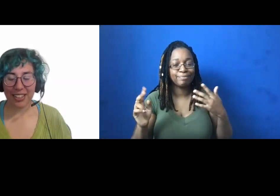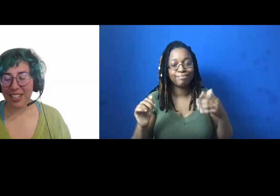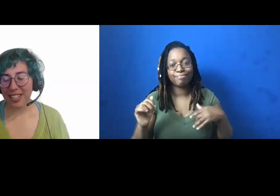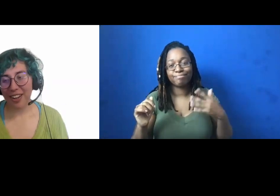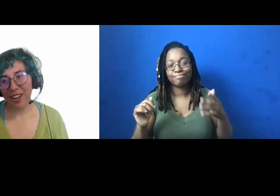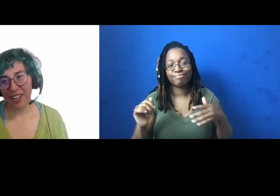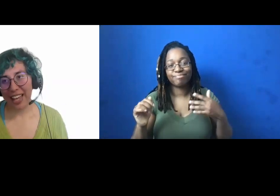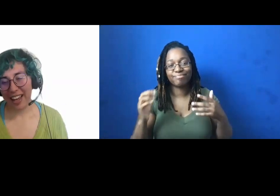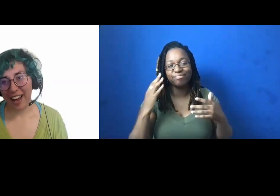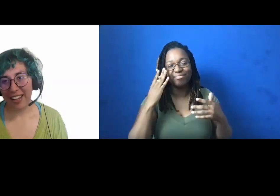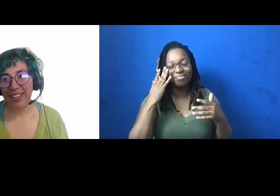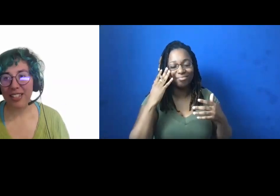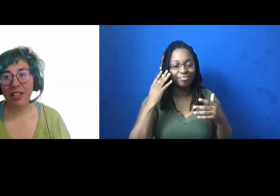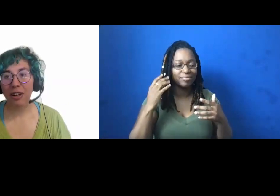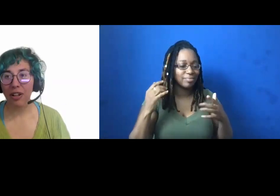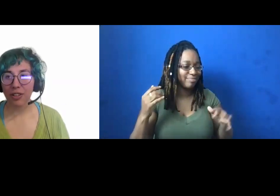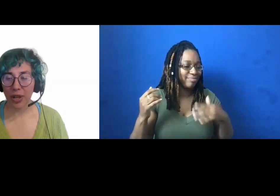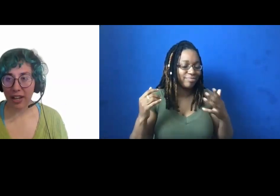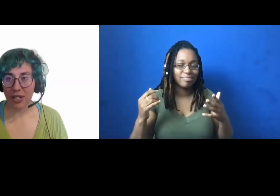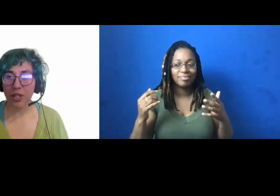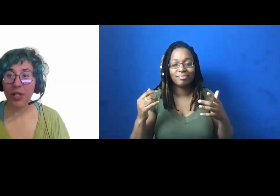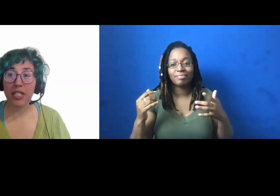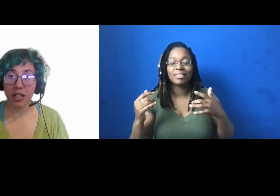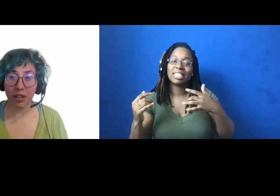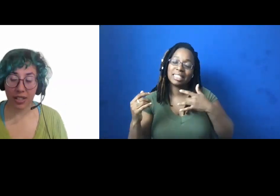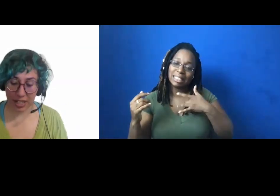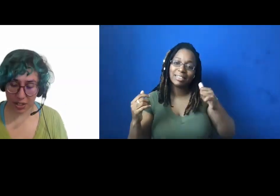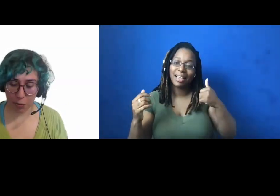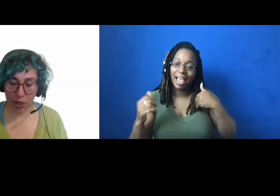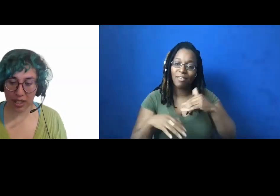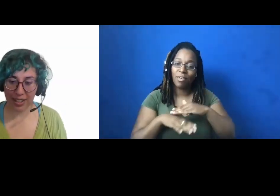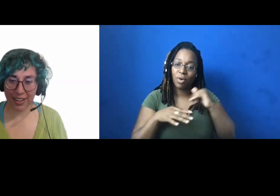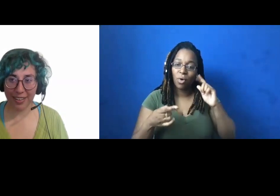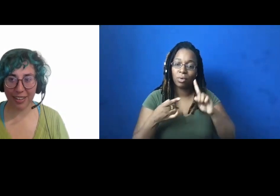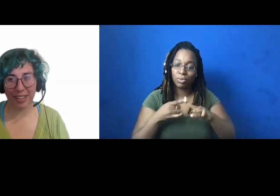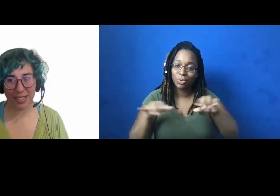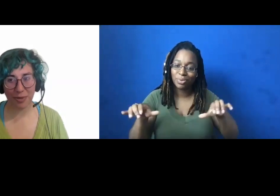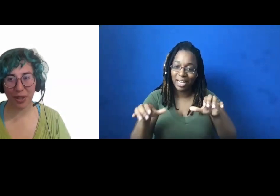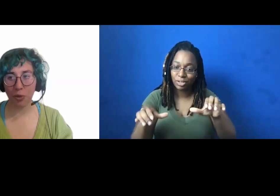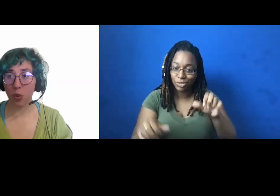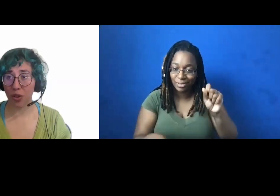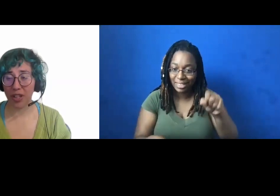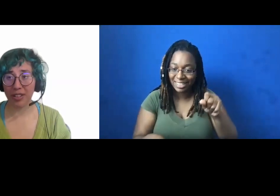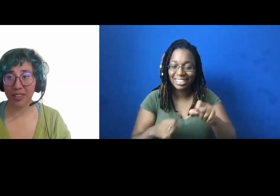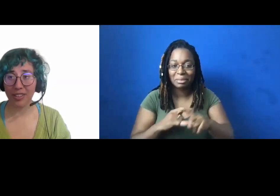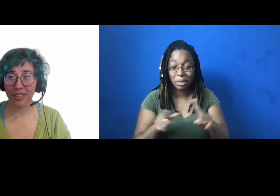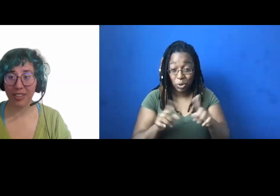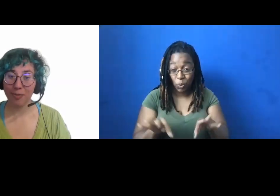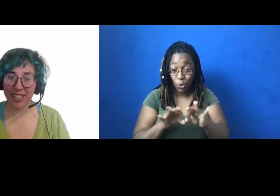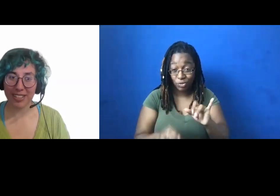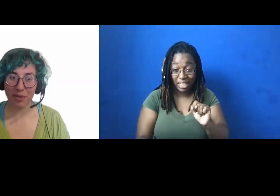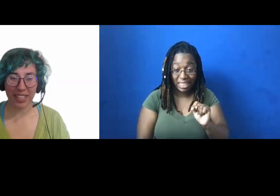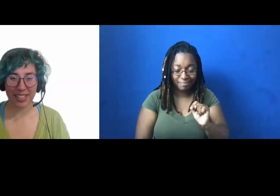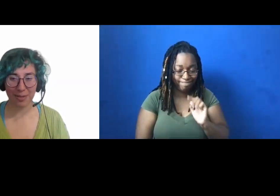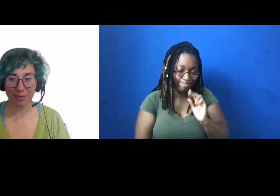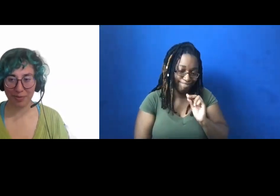It does call the eye, it does call to action, so it does call attention, but it isn't really worth it.